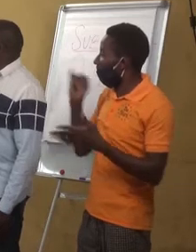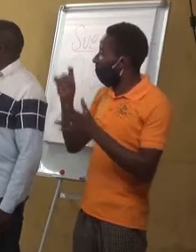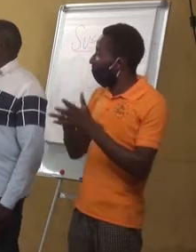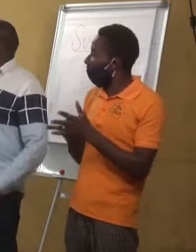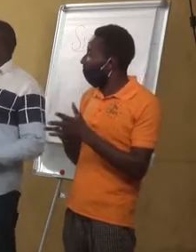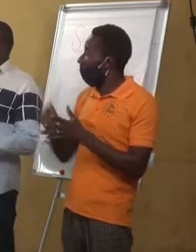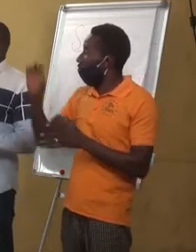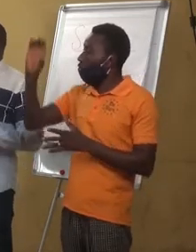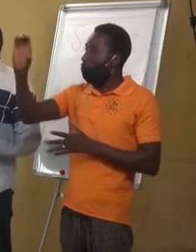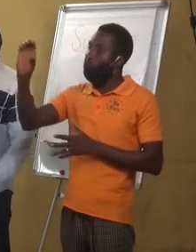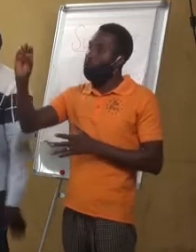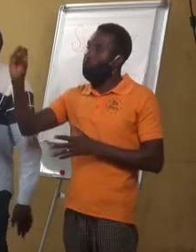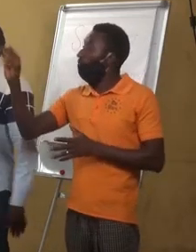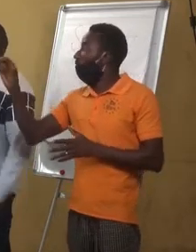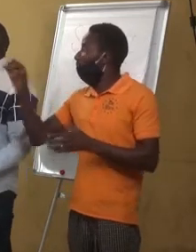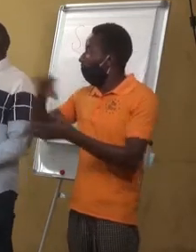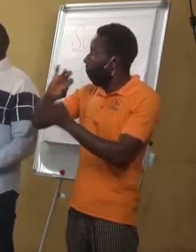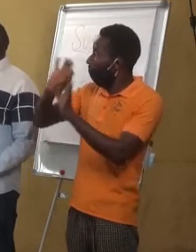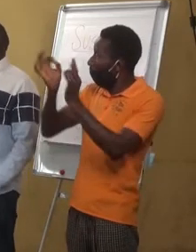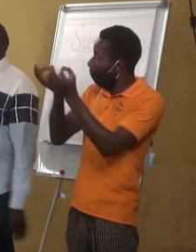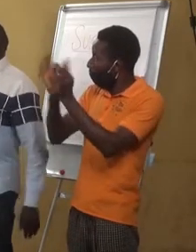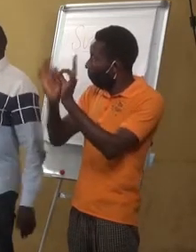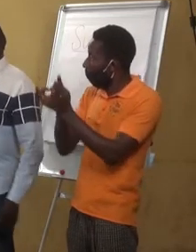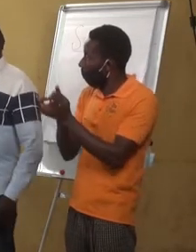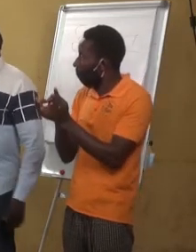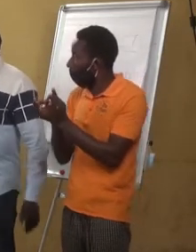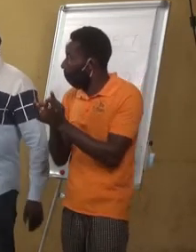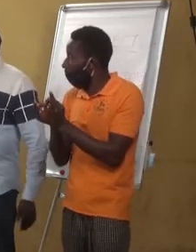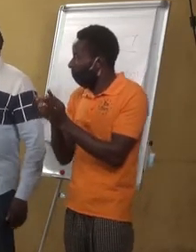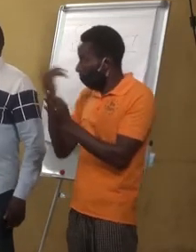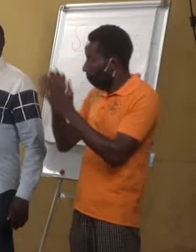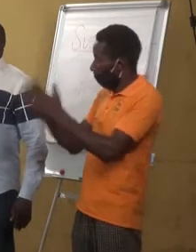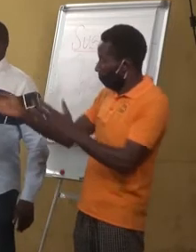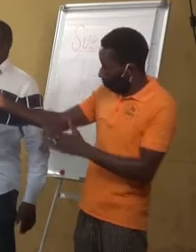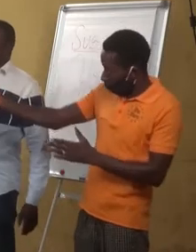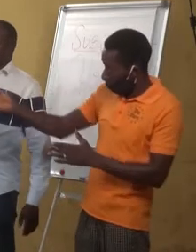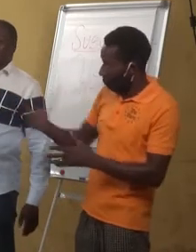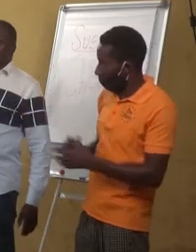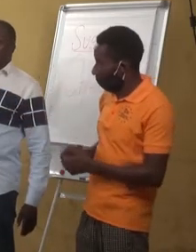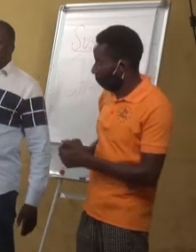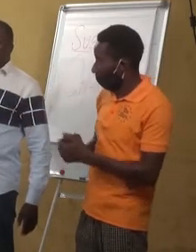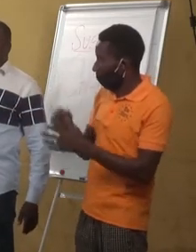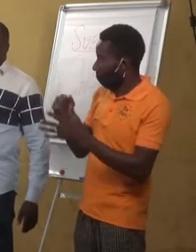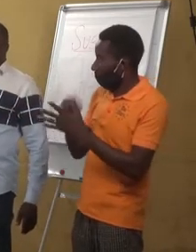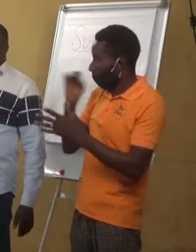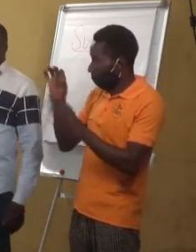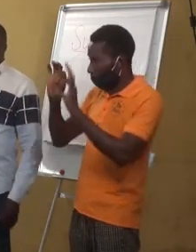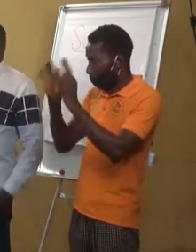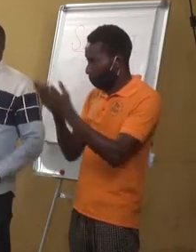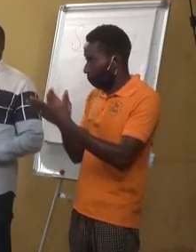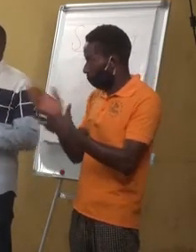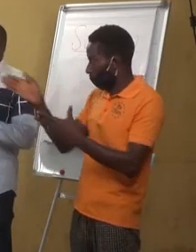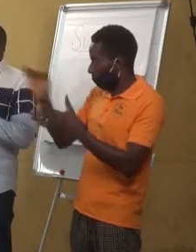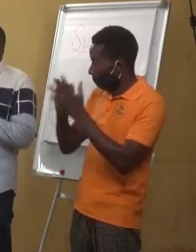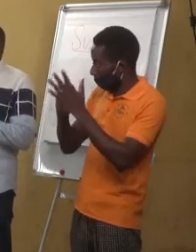coordinate covalency compound formed? It is formed. You look at this example. A typical example of a coordinate covalency